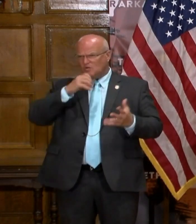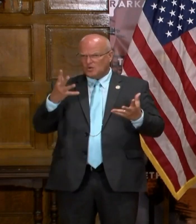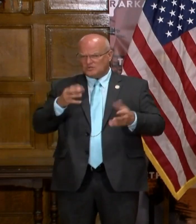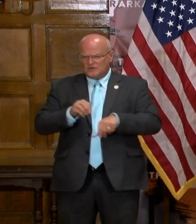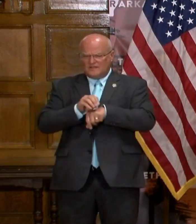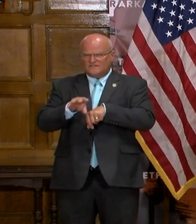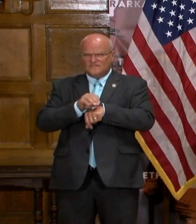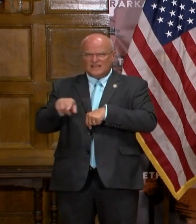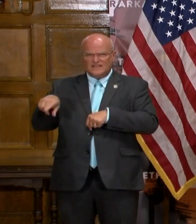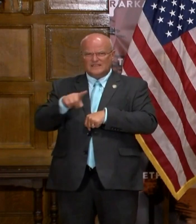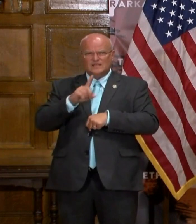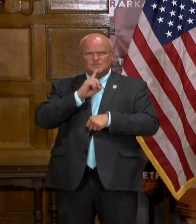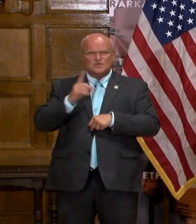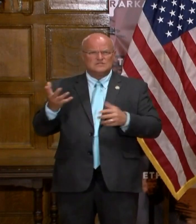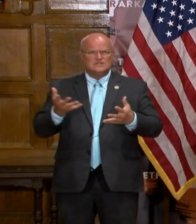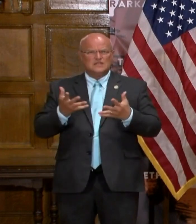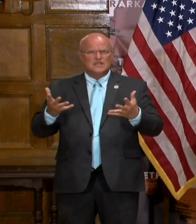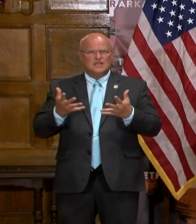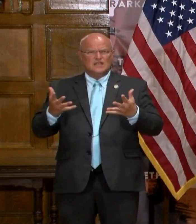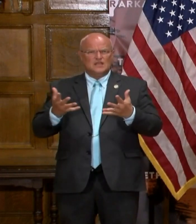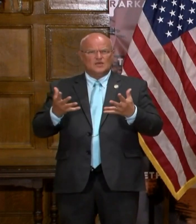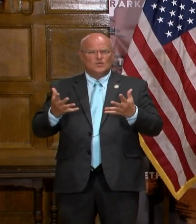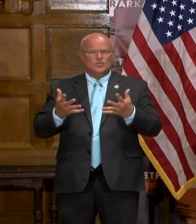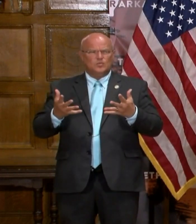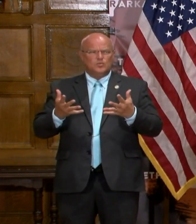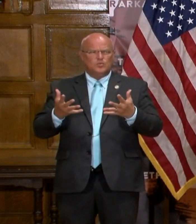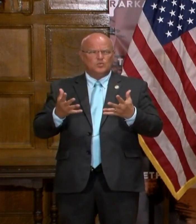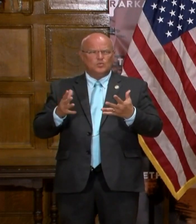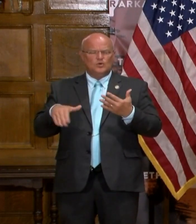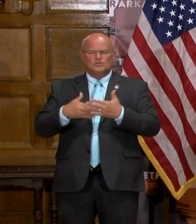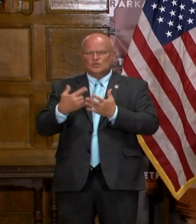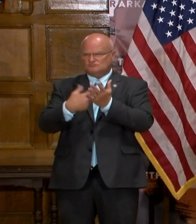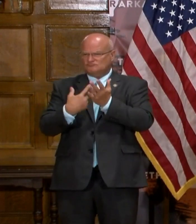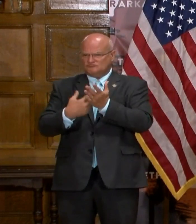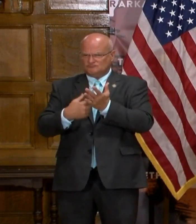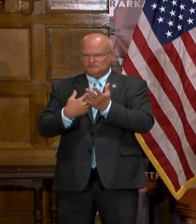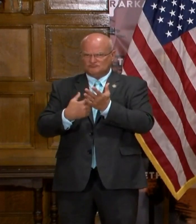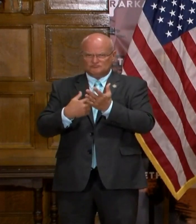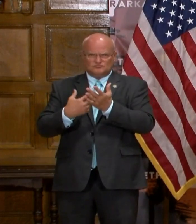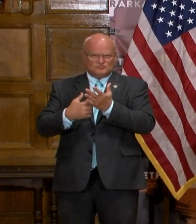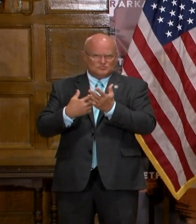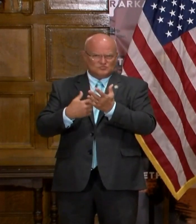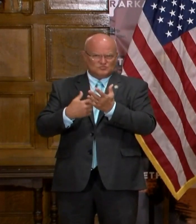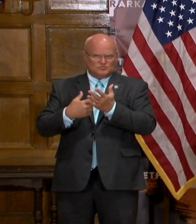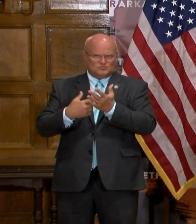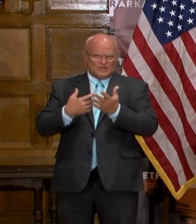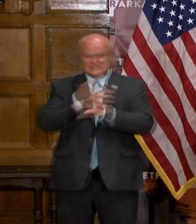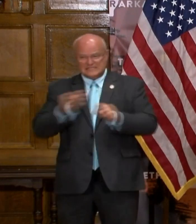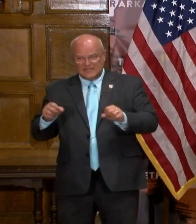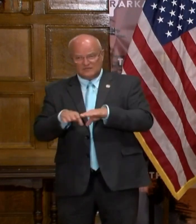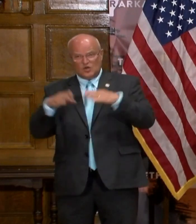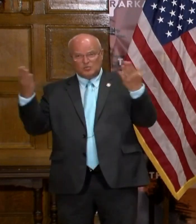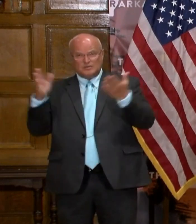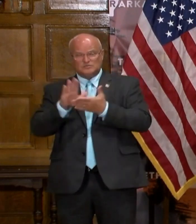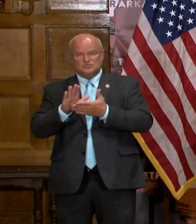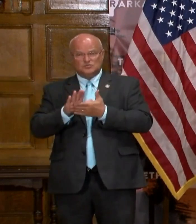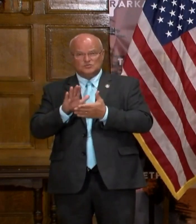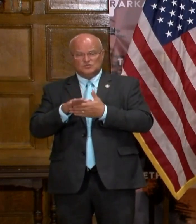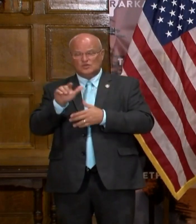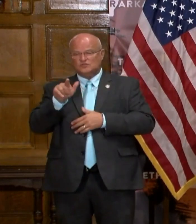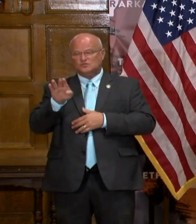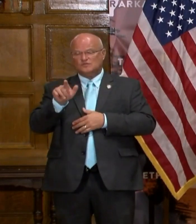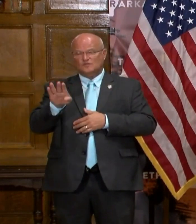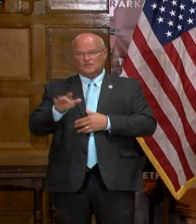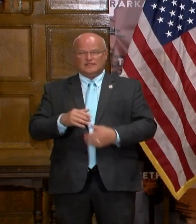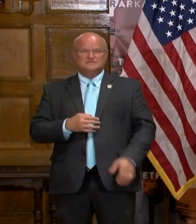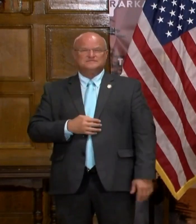advice to them was and what you all talked about, whether or not it was safe to open on the